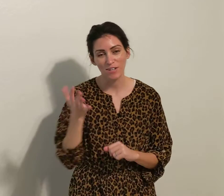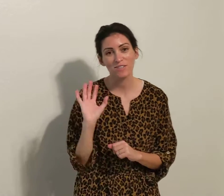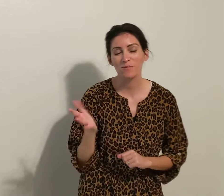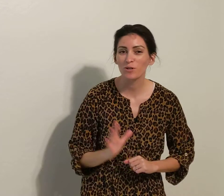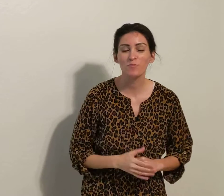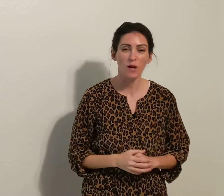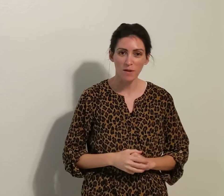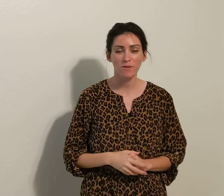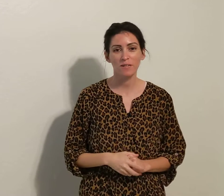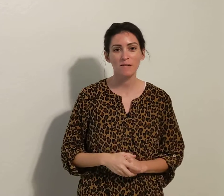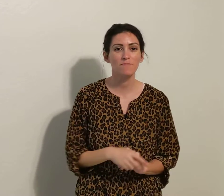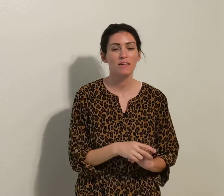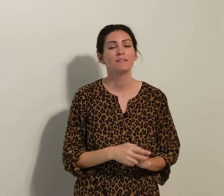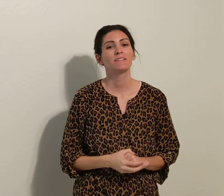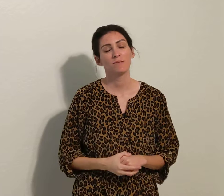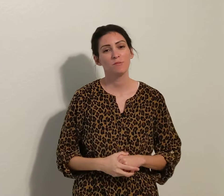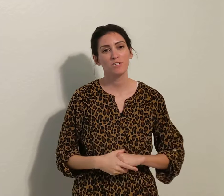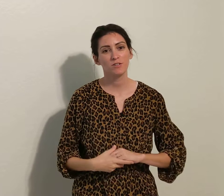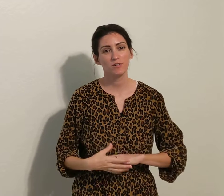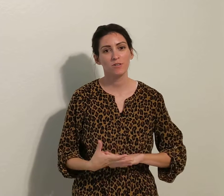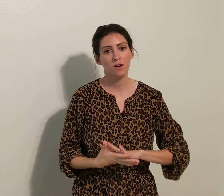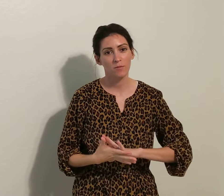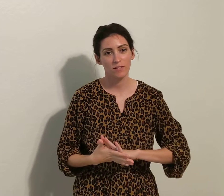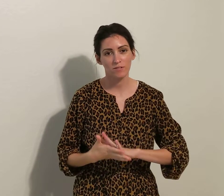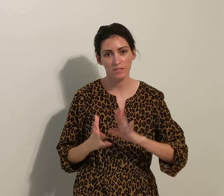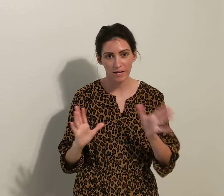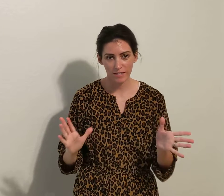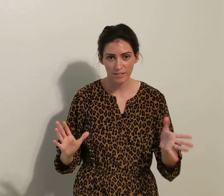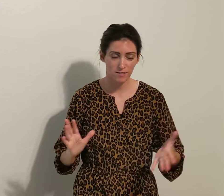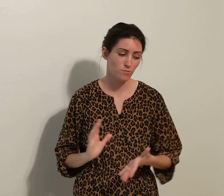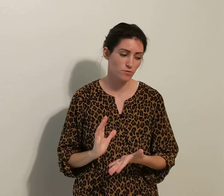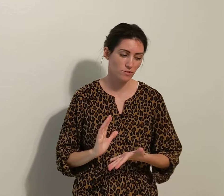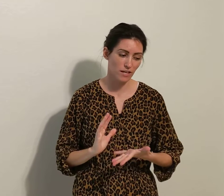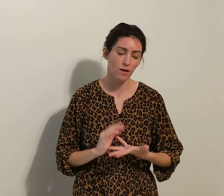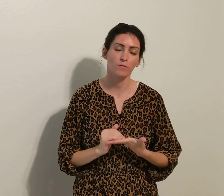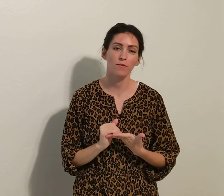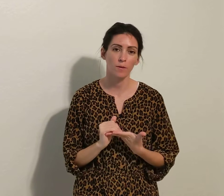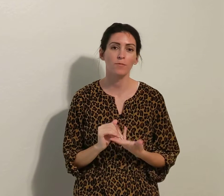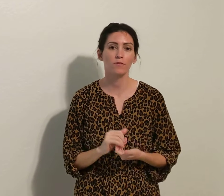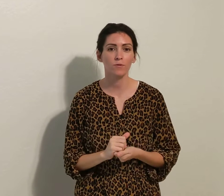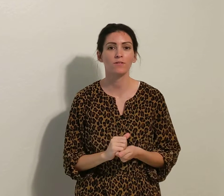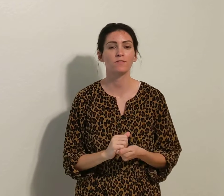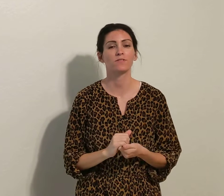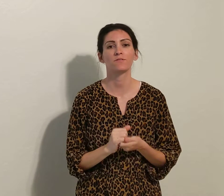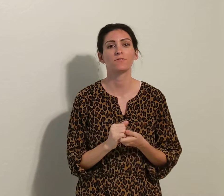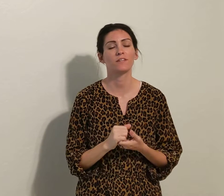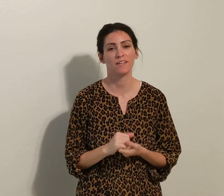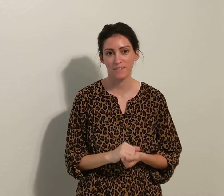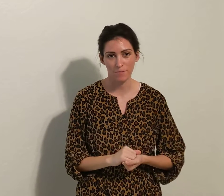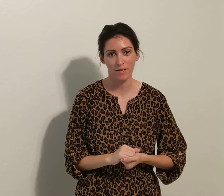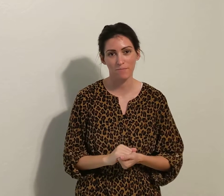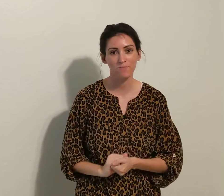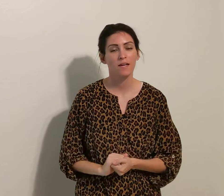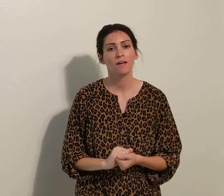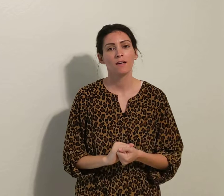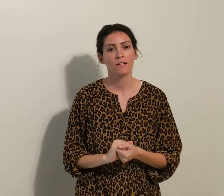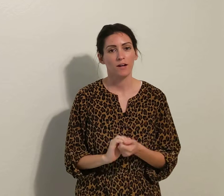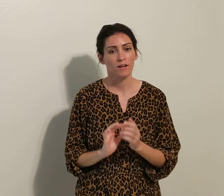Trailside Board Primary. Today I'm going to be showing you all my little signs and symbols to help me remember the words to Gethsemane. Now I